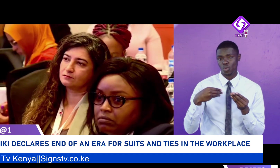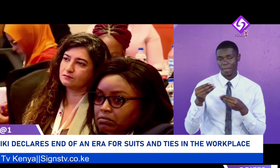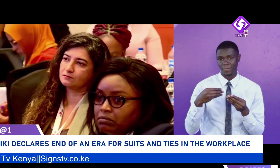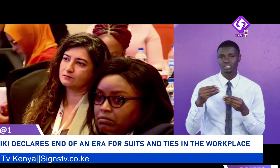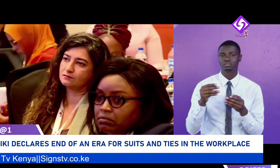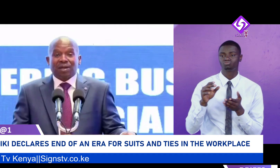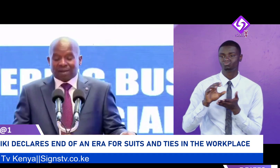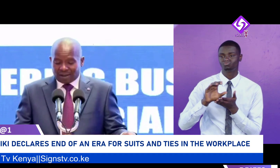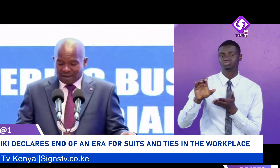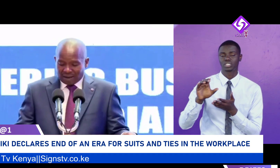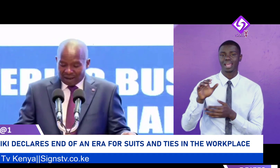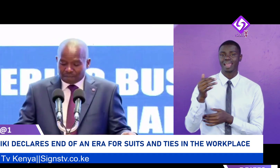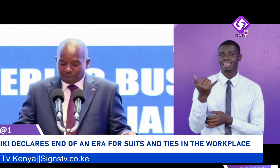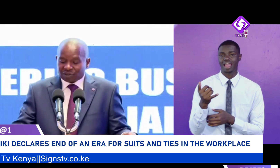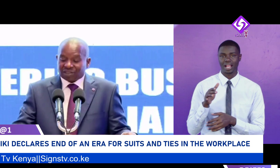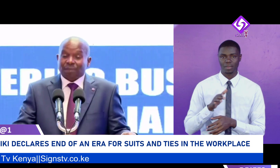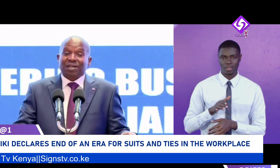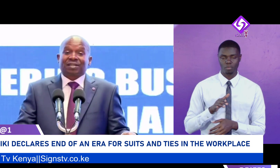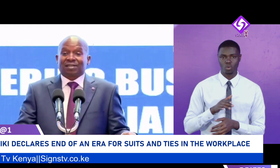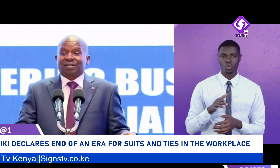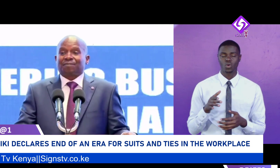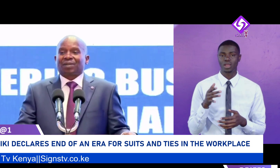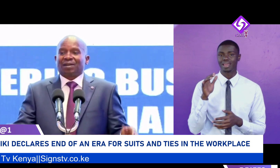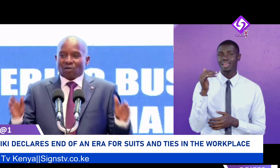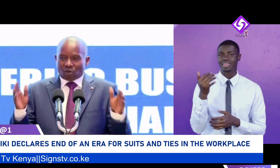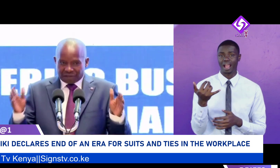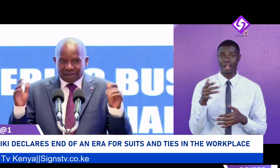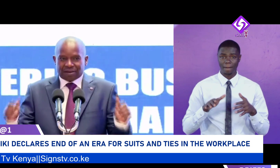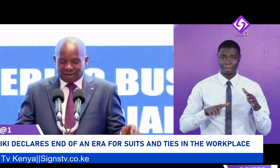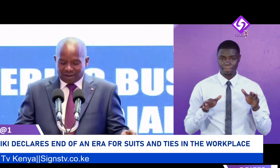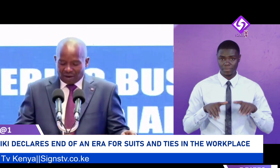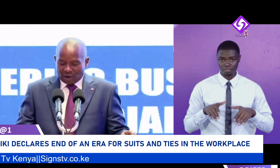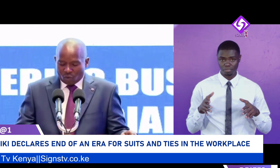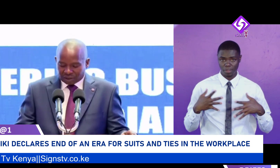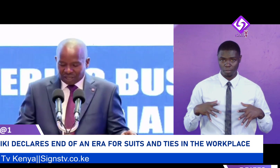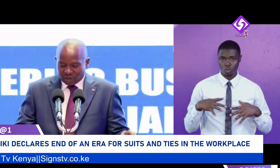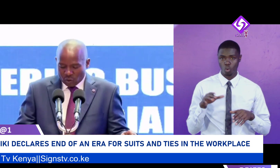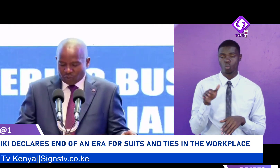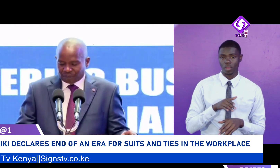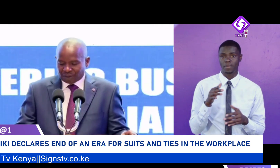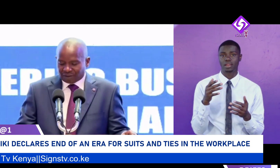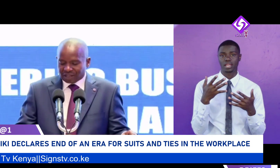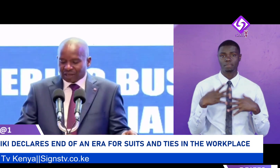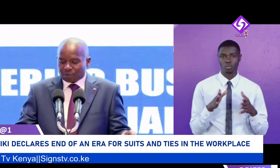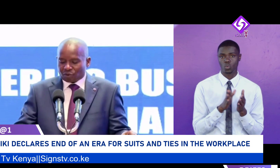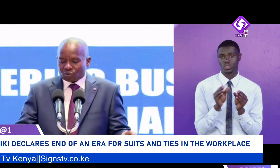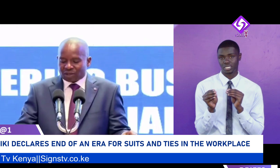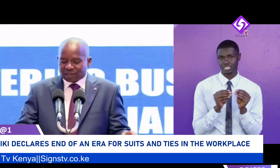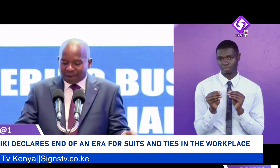people, women, and people with disabilities within what they do. This approach will